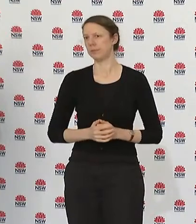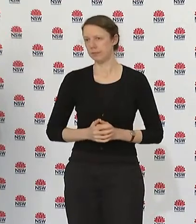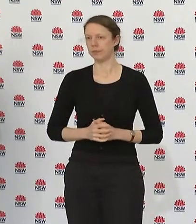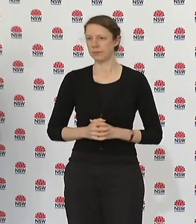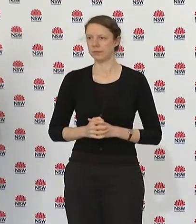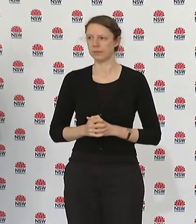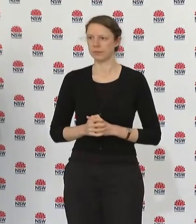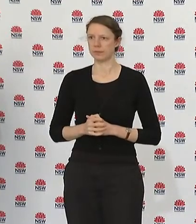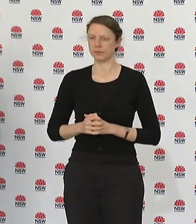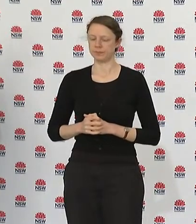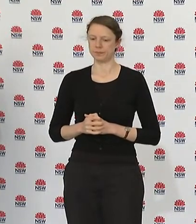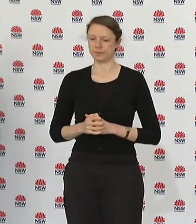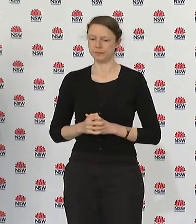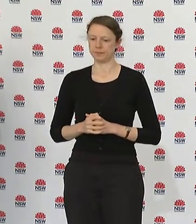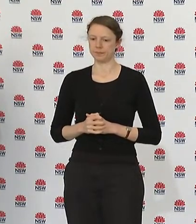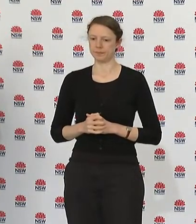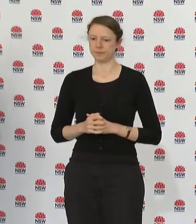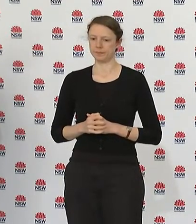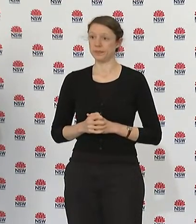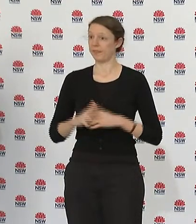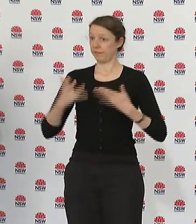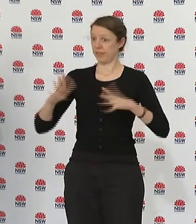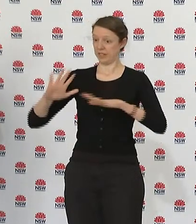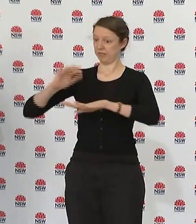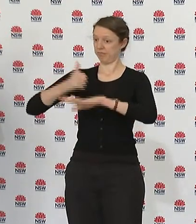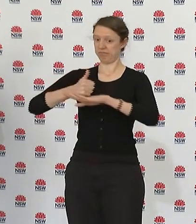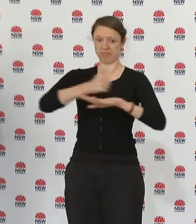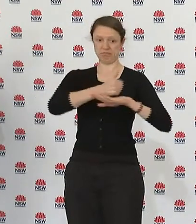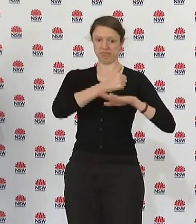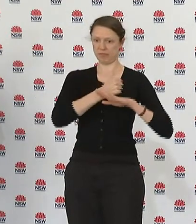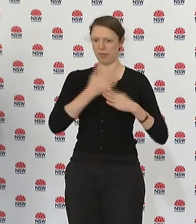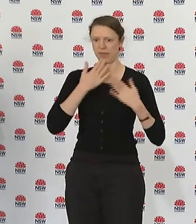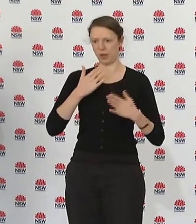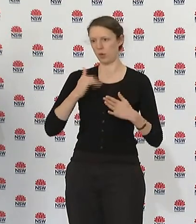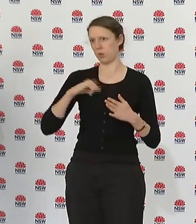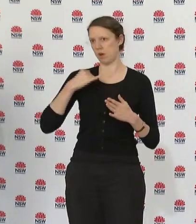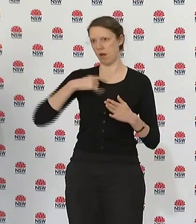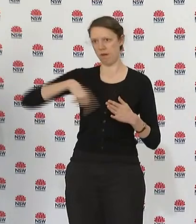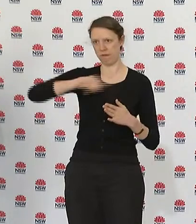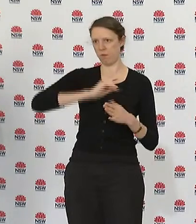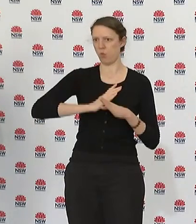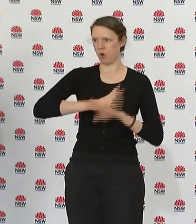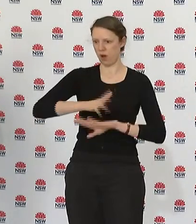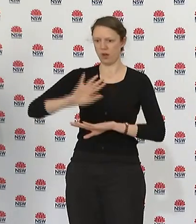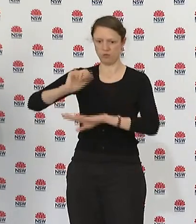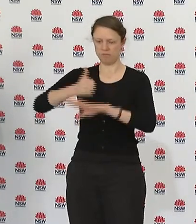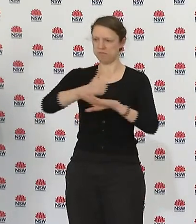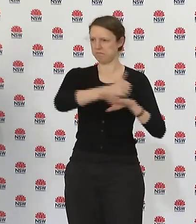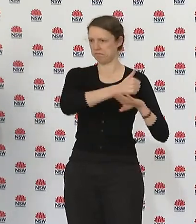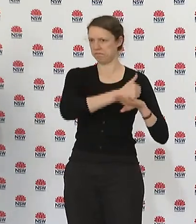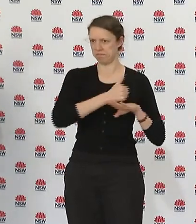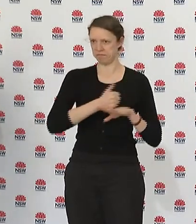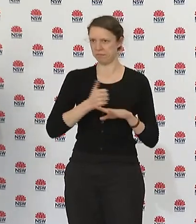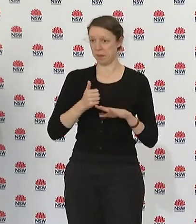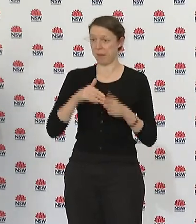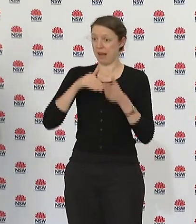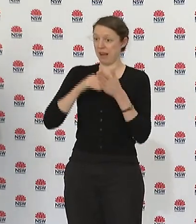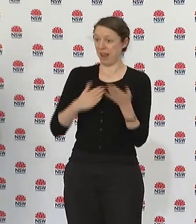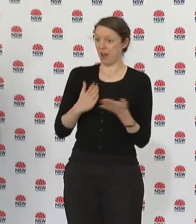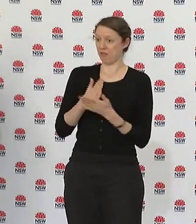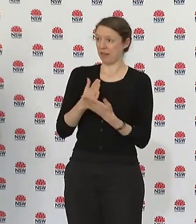facilities set up, and we've done it. And I want to thank the staff who did it. They've done an amazing job. But now we're entirely dependent on the federal